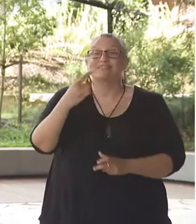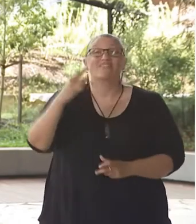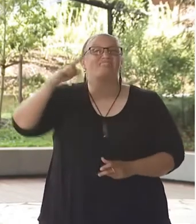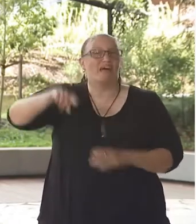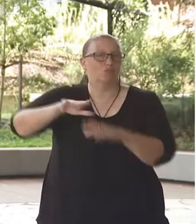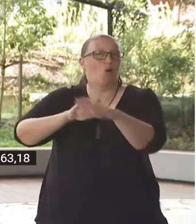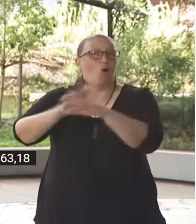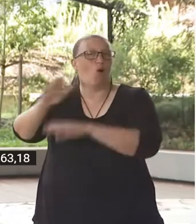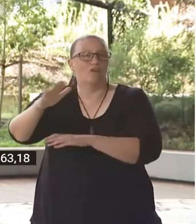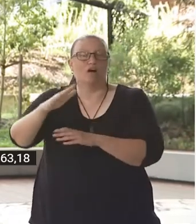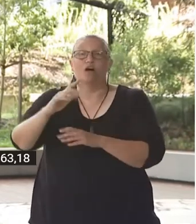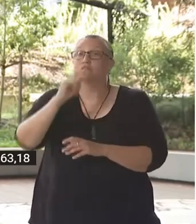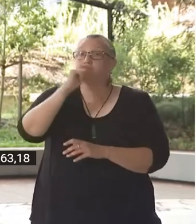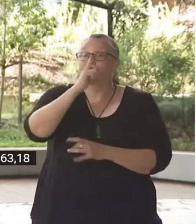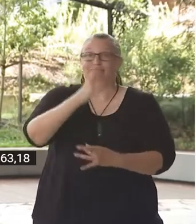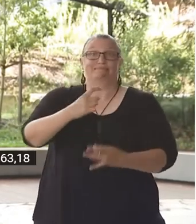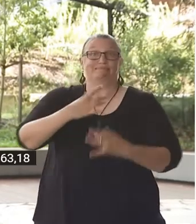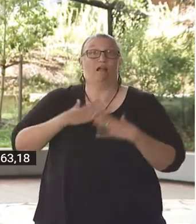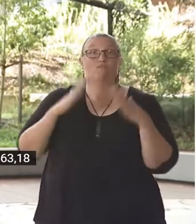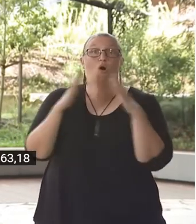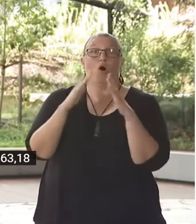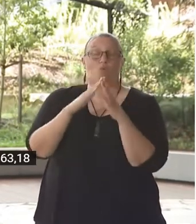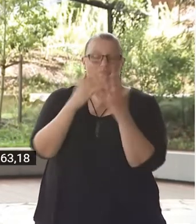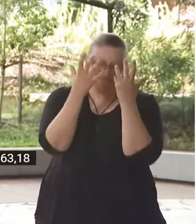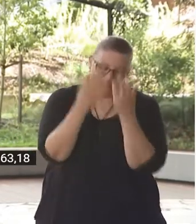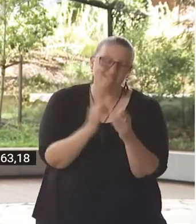37,938 positive rapid antigen tests and